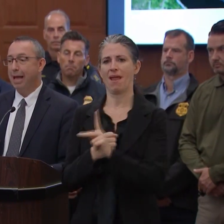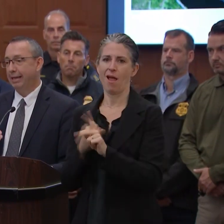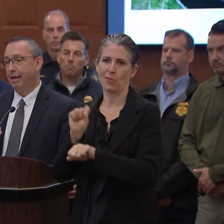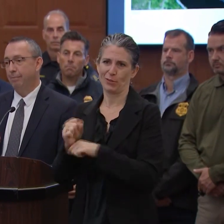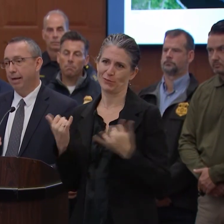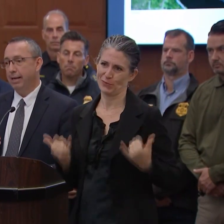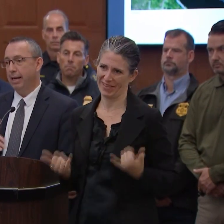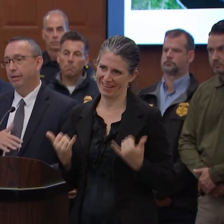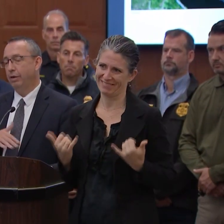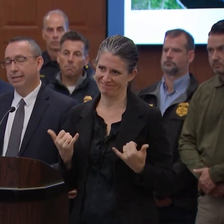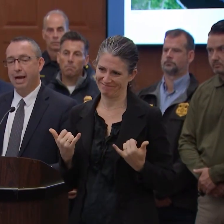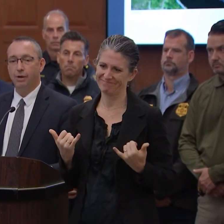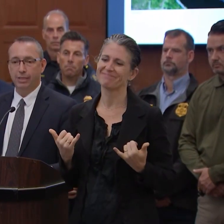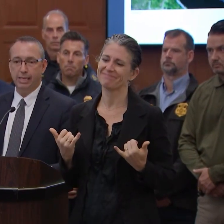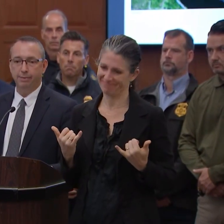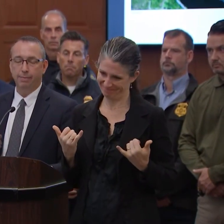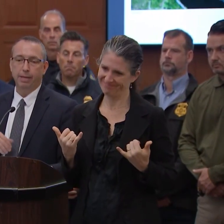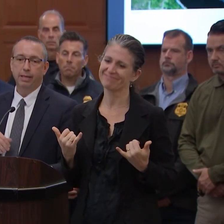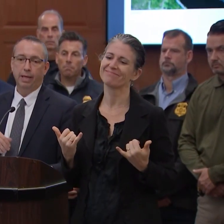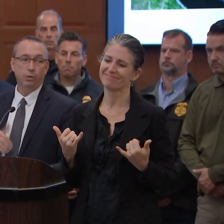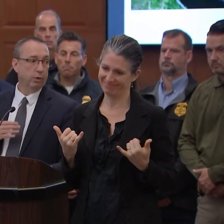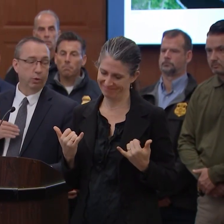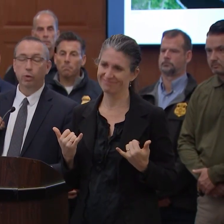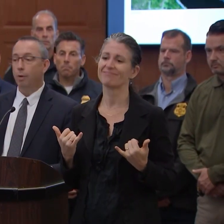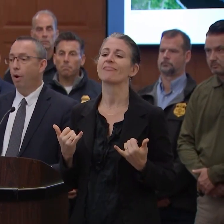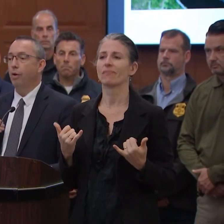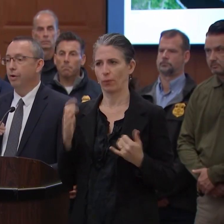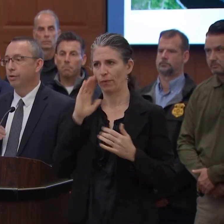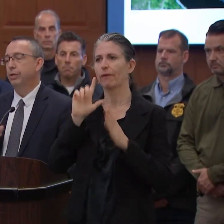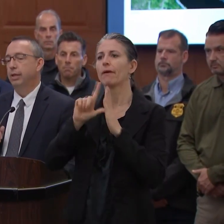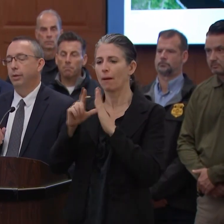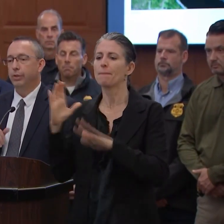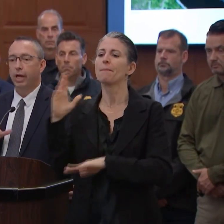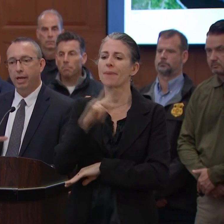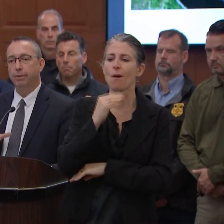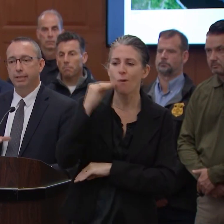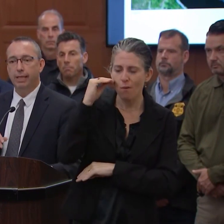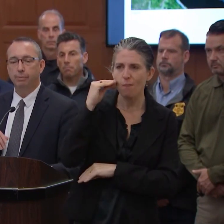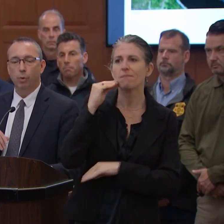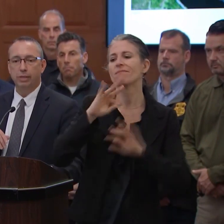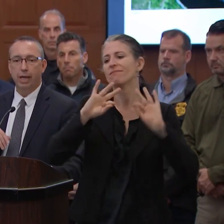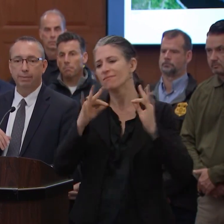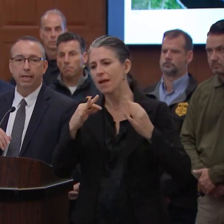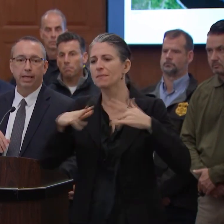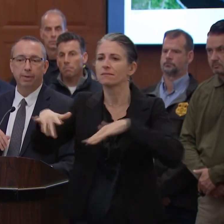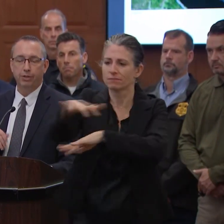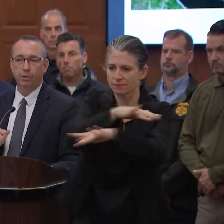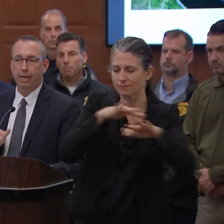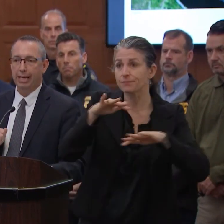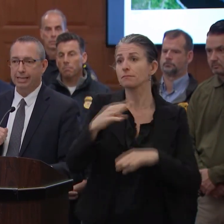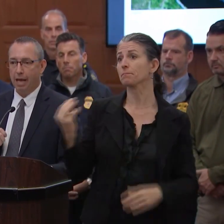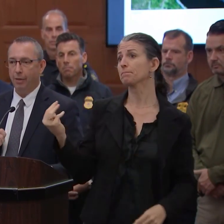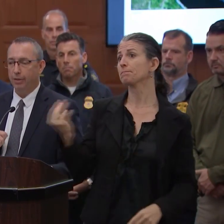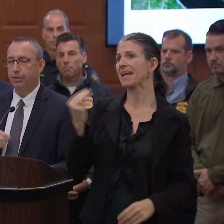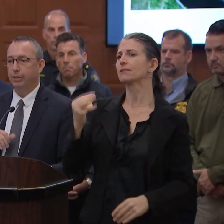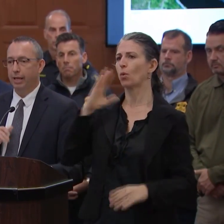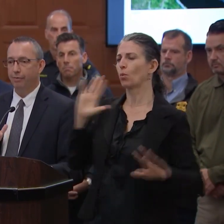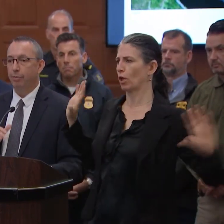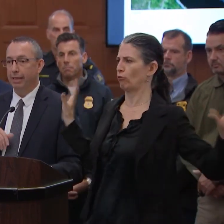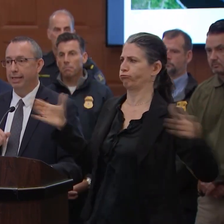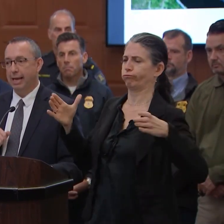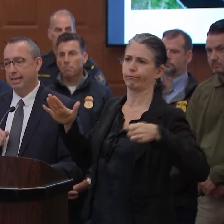and be back in on Monday, the entire team, to include our partners, which I am going to take more time today to make sure that I